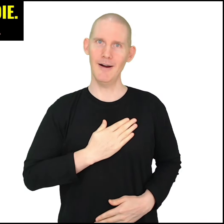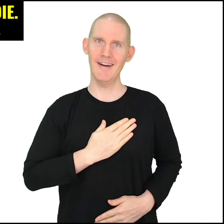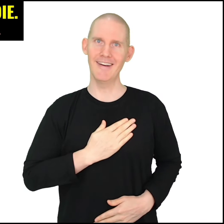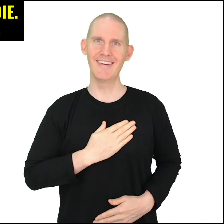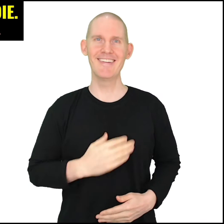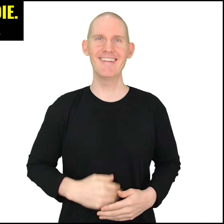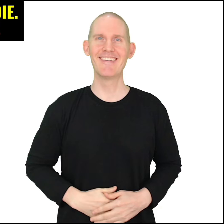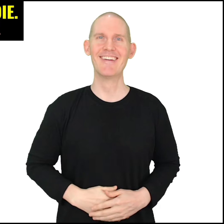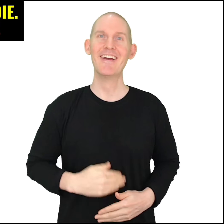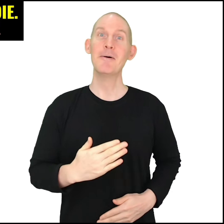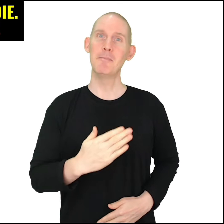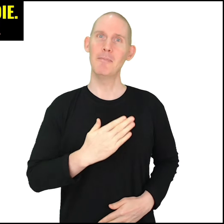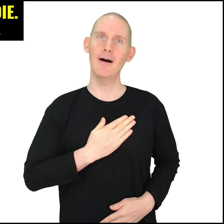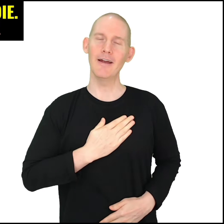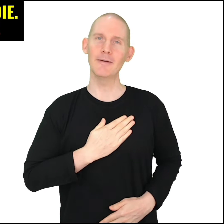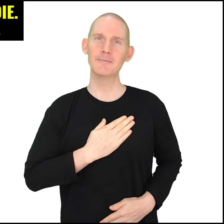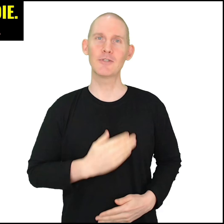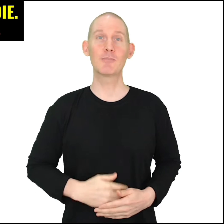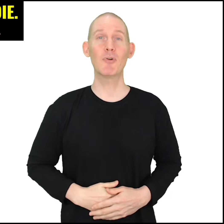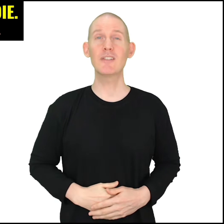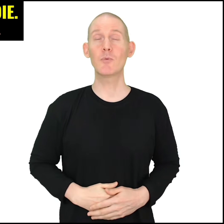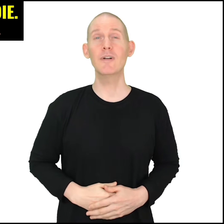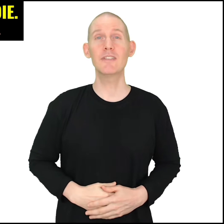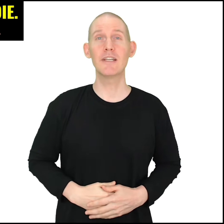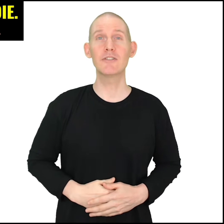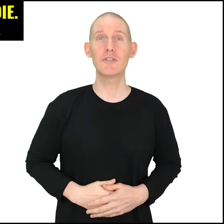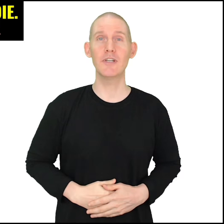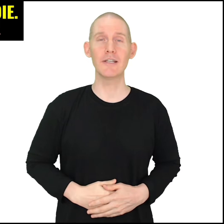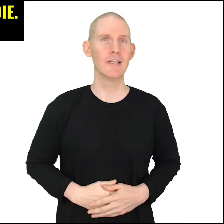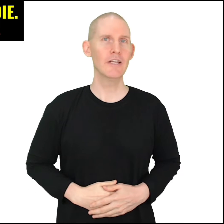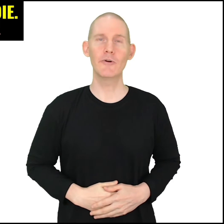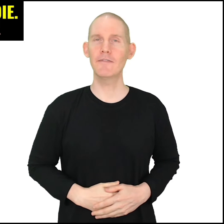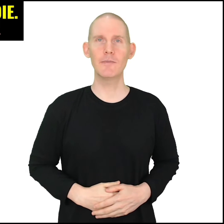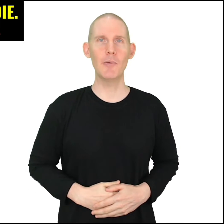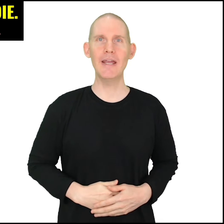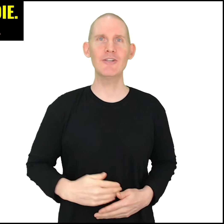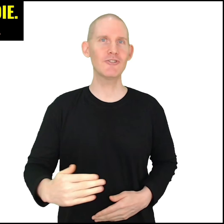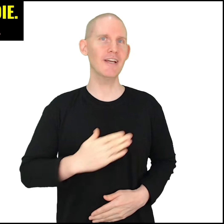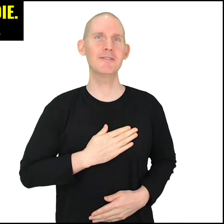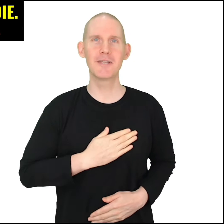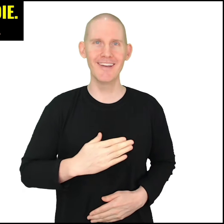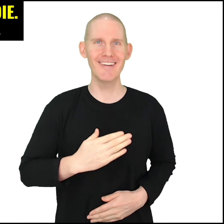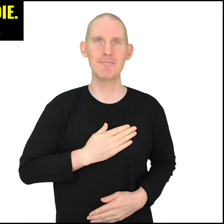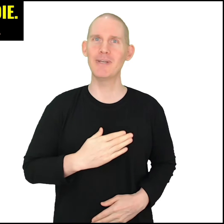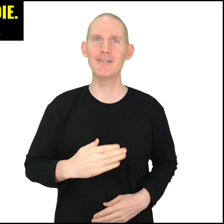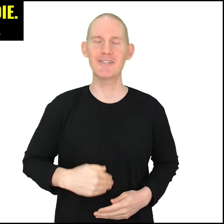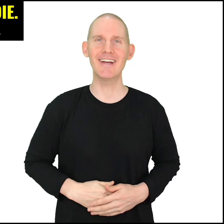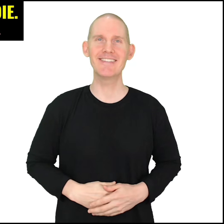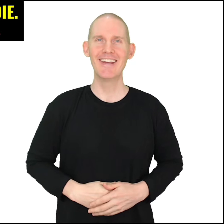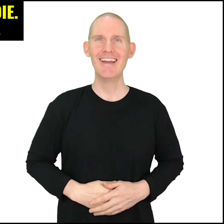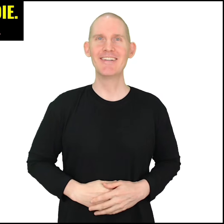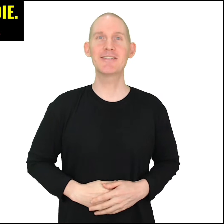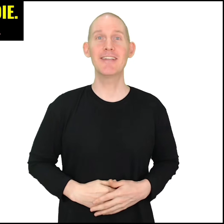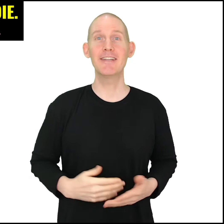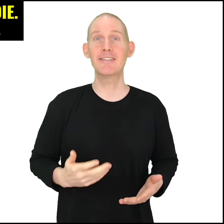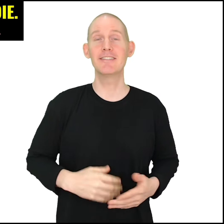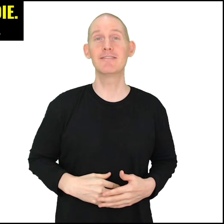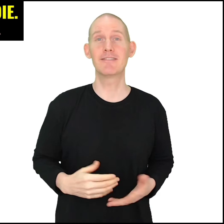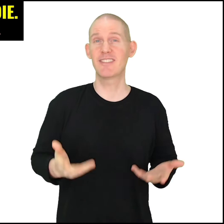my. My. Just press once against your chest. You don't have to bang your chest, beat your chest. Just nice and soft.